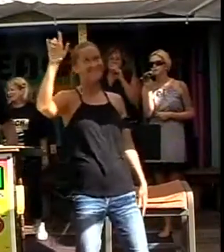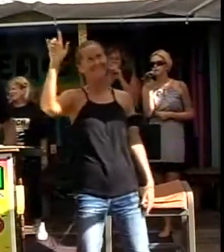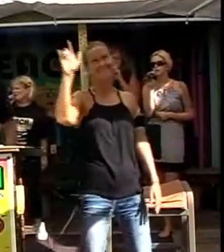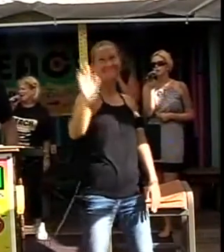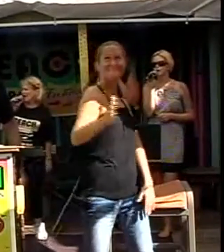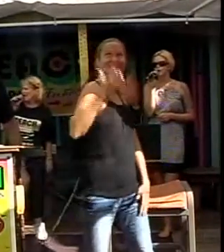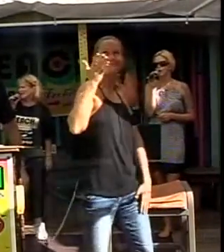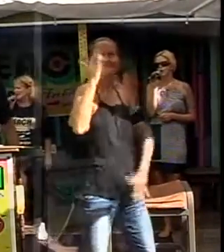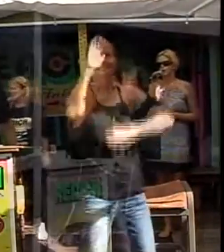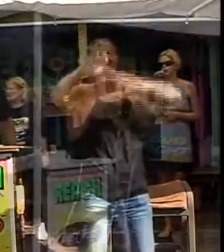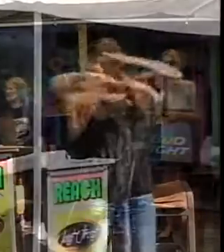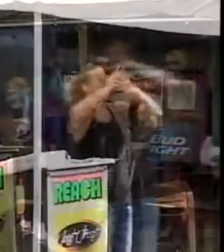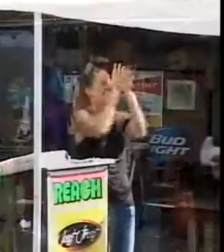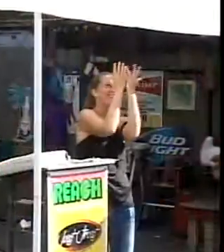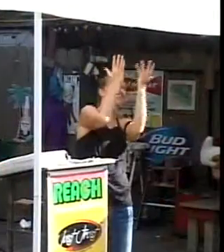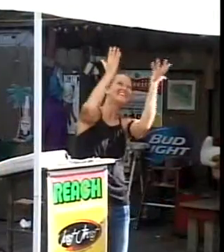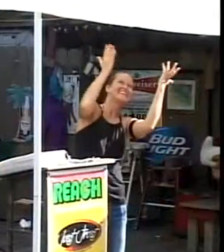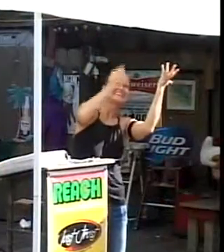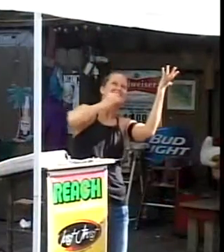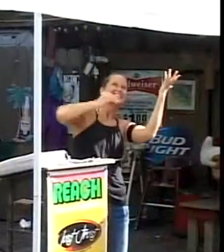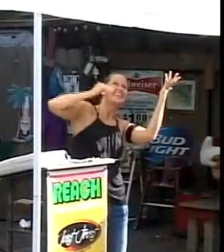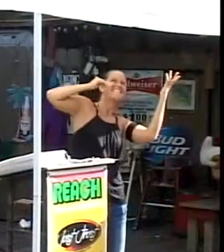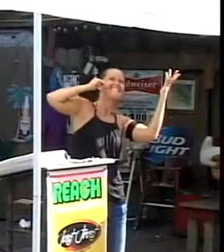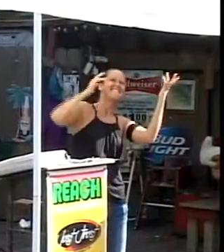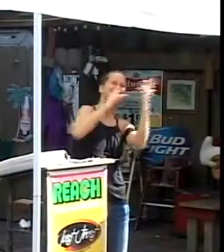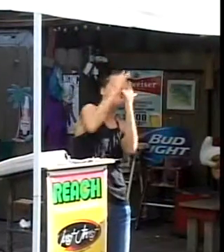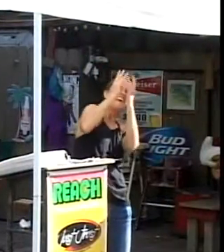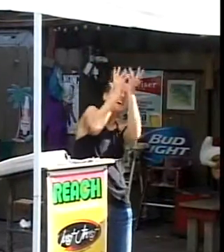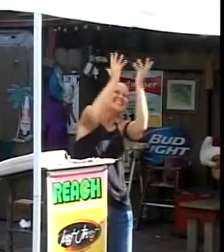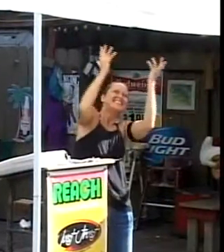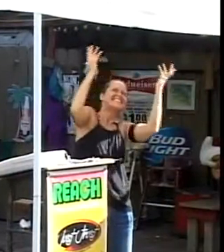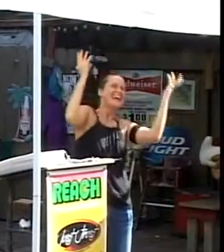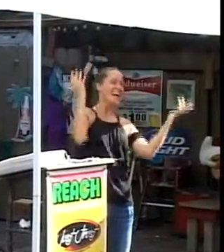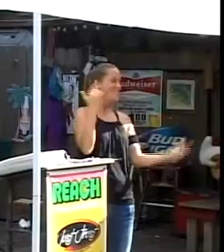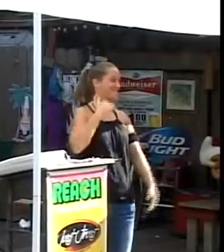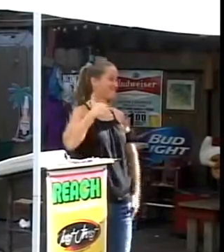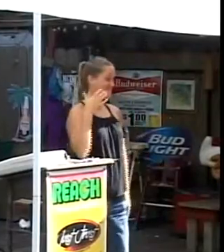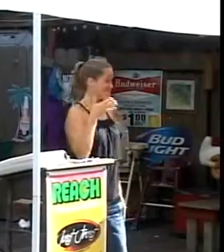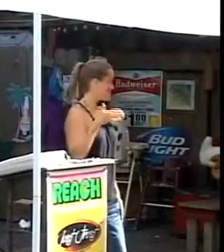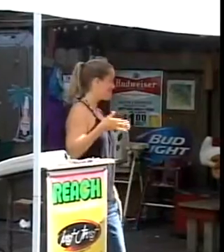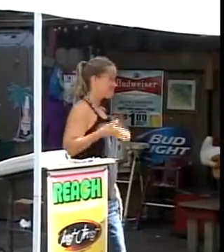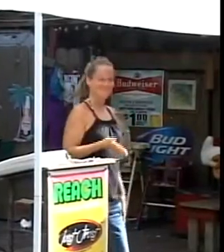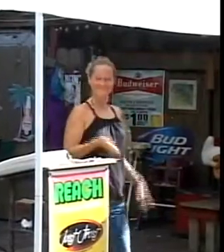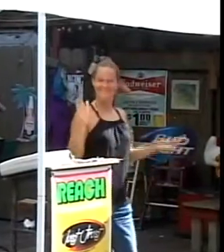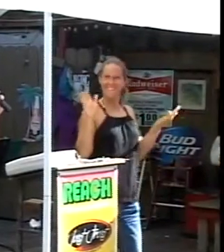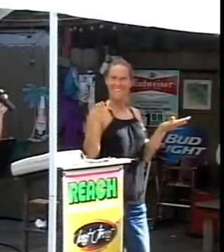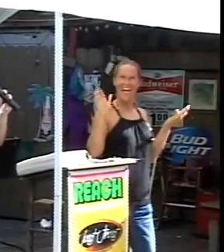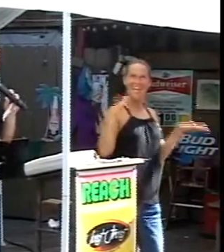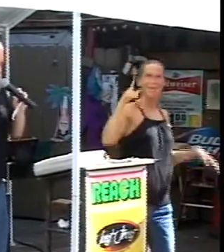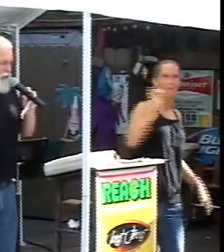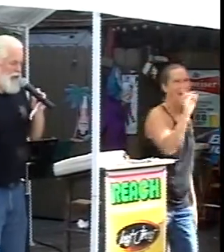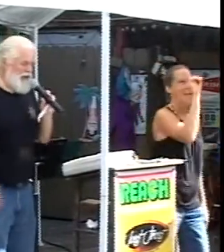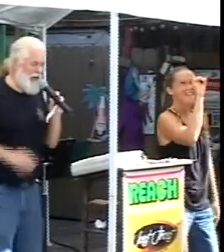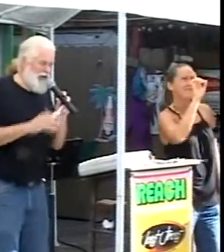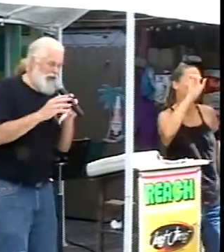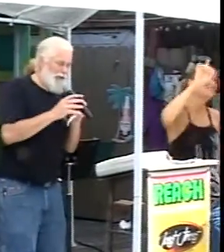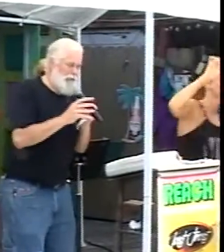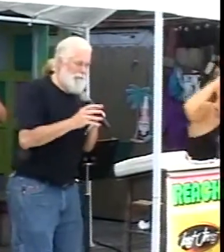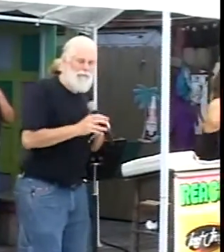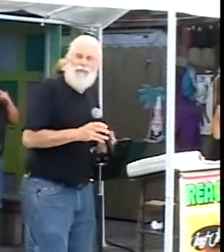to a home on God's celestial shore. I'll fly